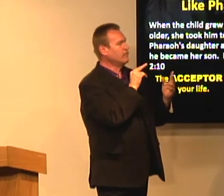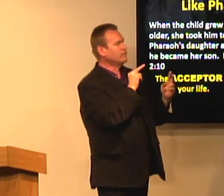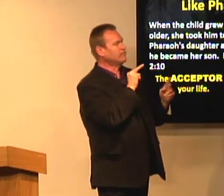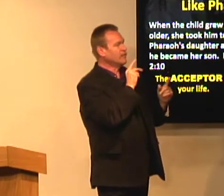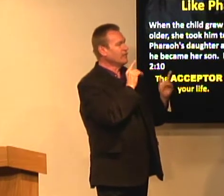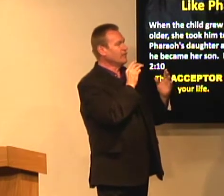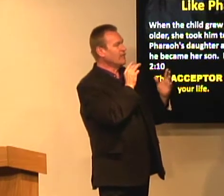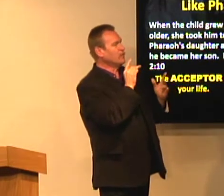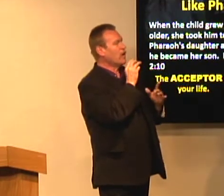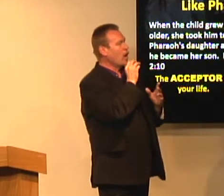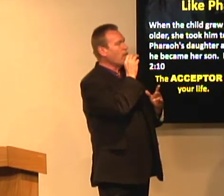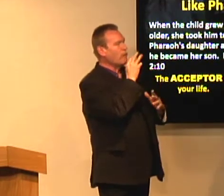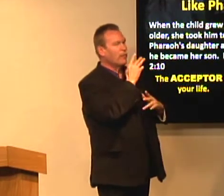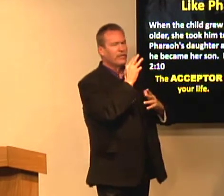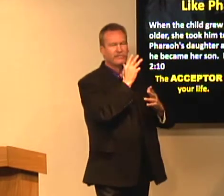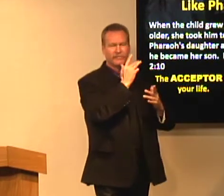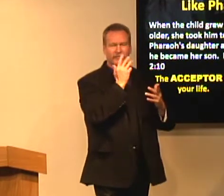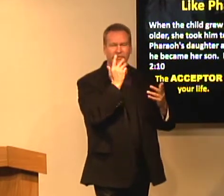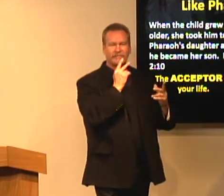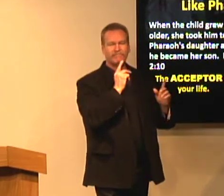be like hearing people,